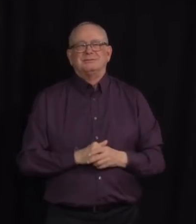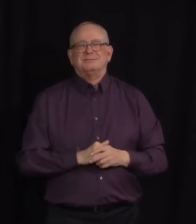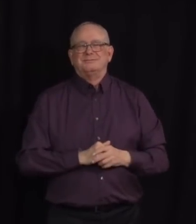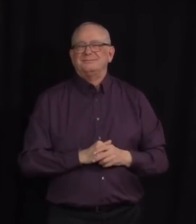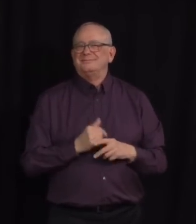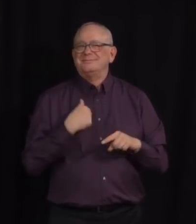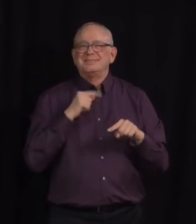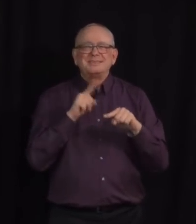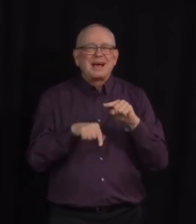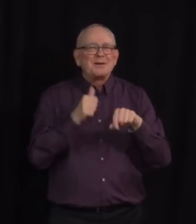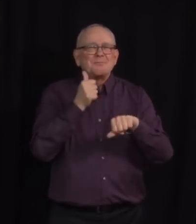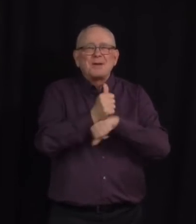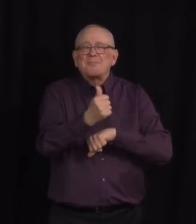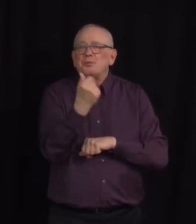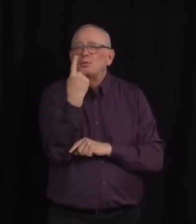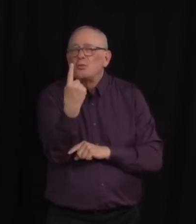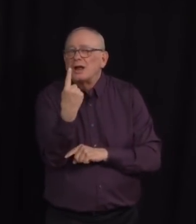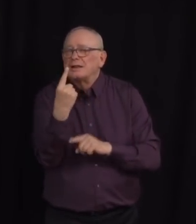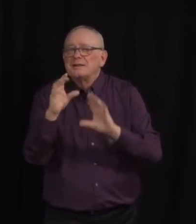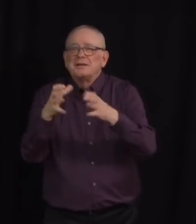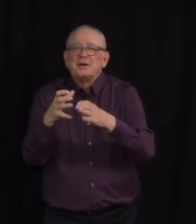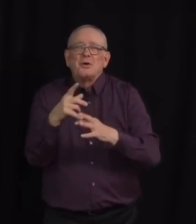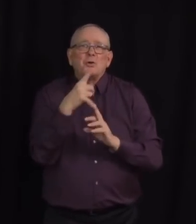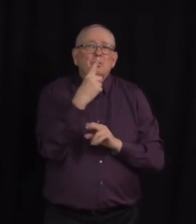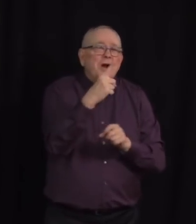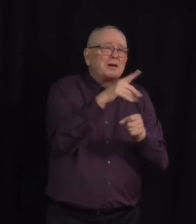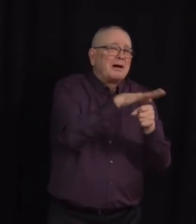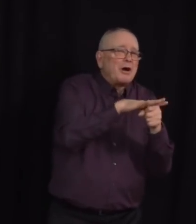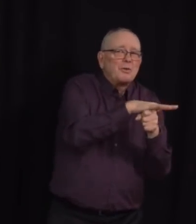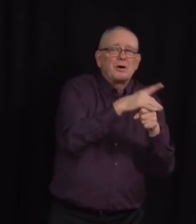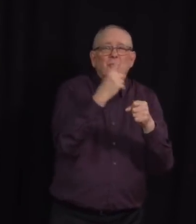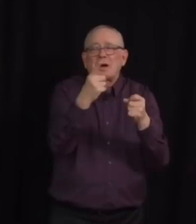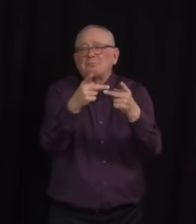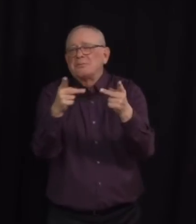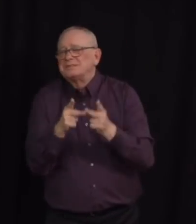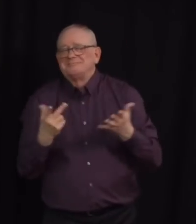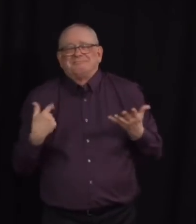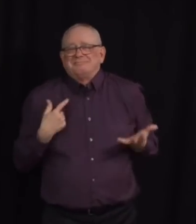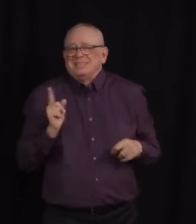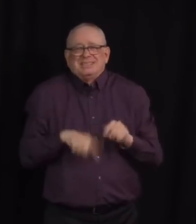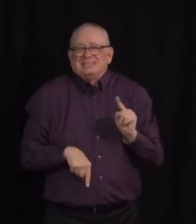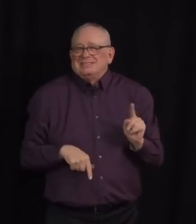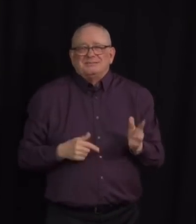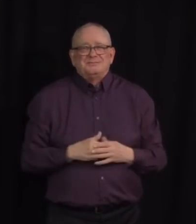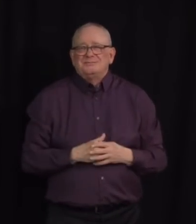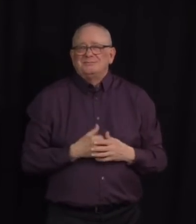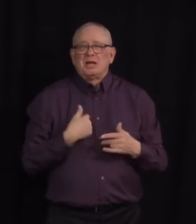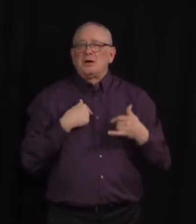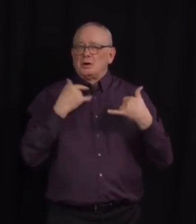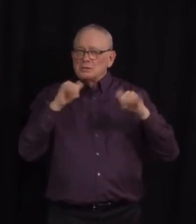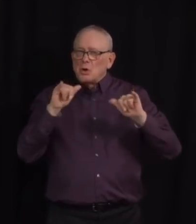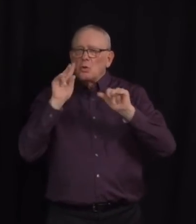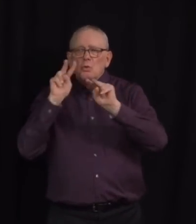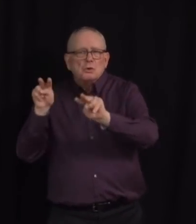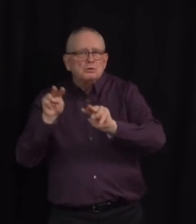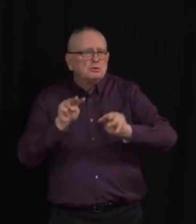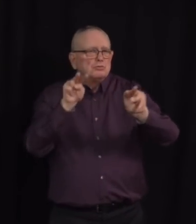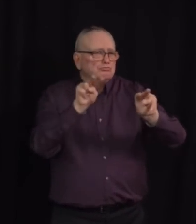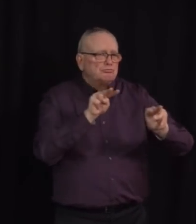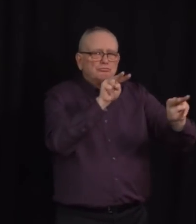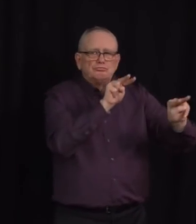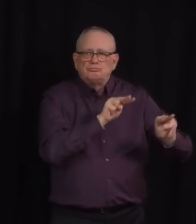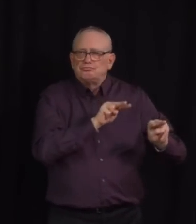we are looking very closely to understand if there are any activities currently that may be higher risk than others, but at the